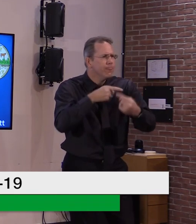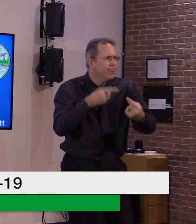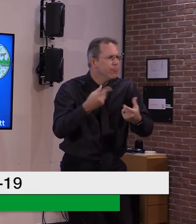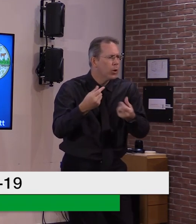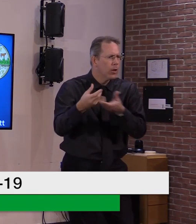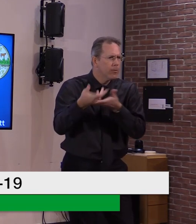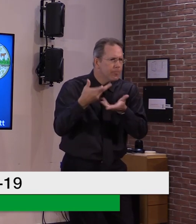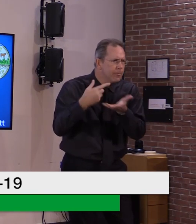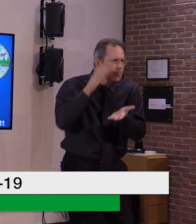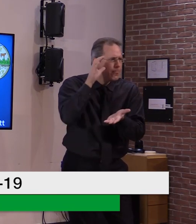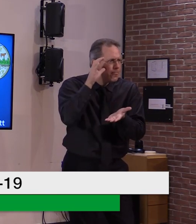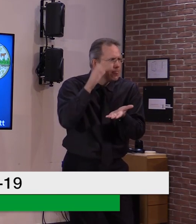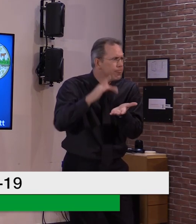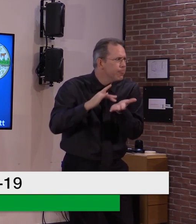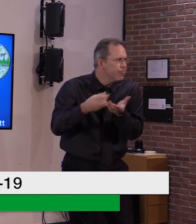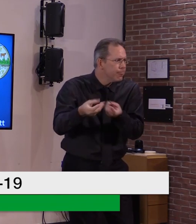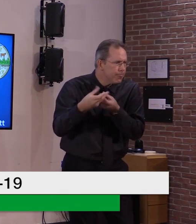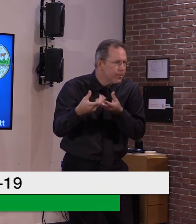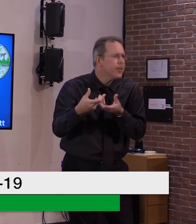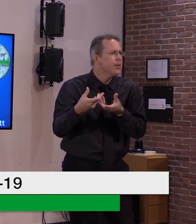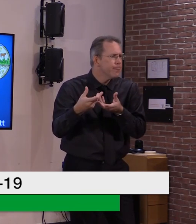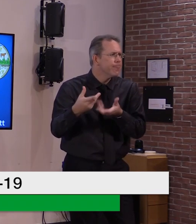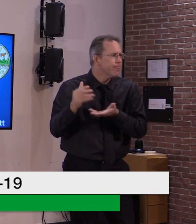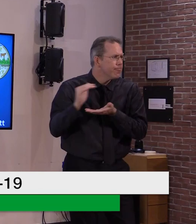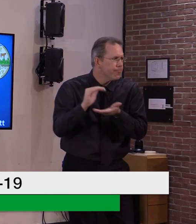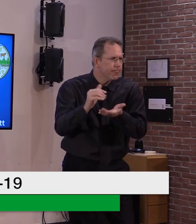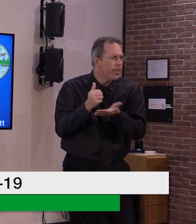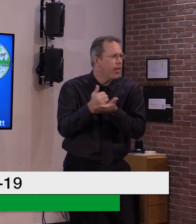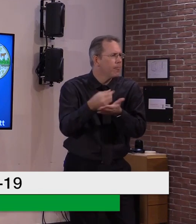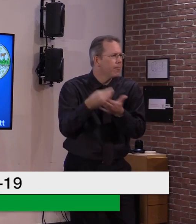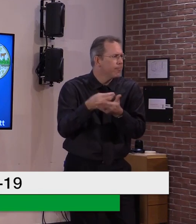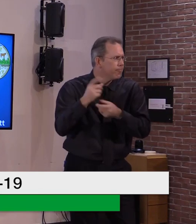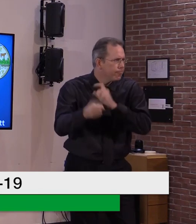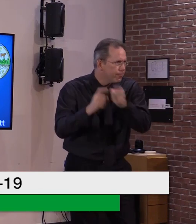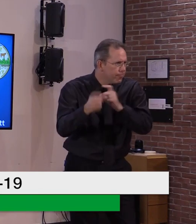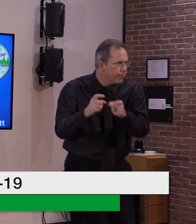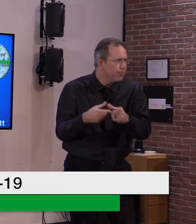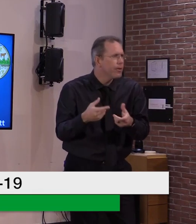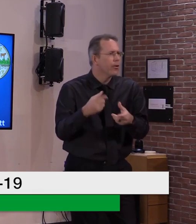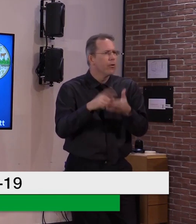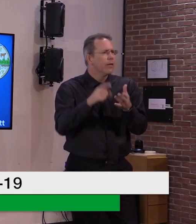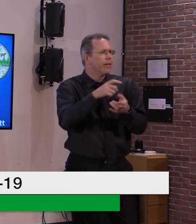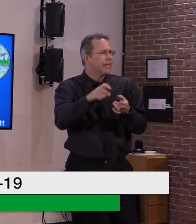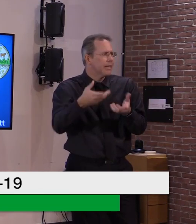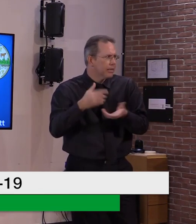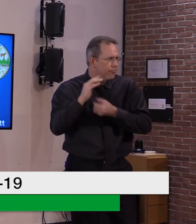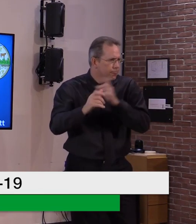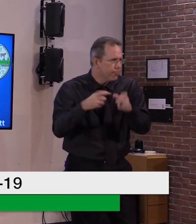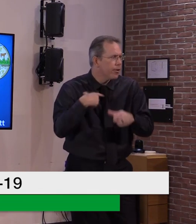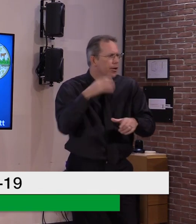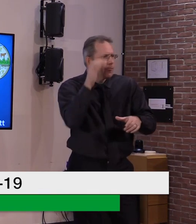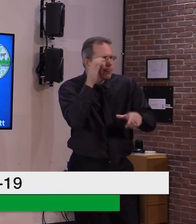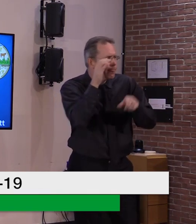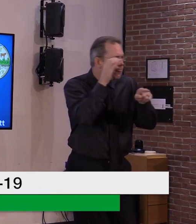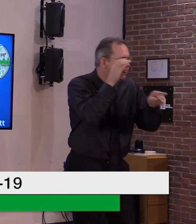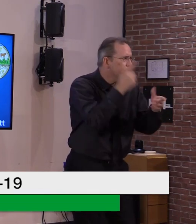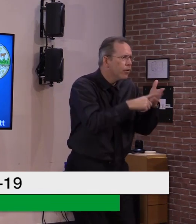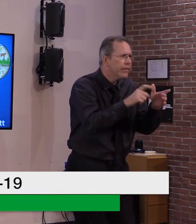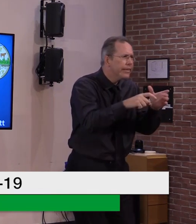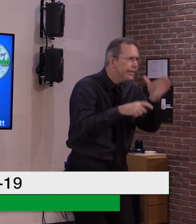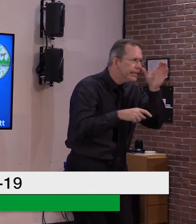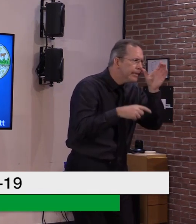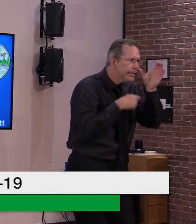could get it out to their communities listen to them on some of the steps that they were taking like closing some of their town